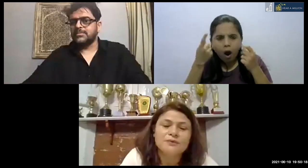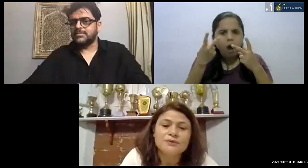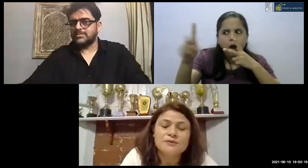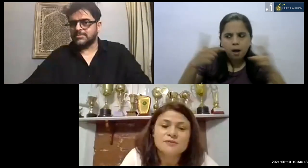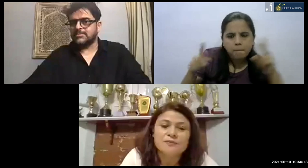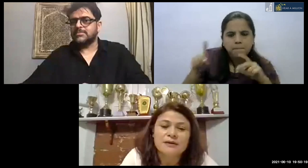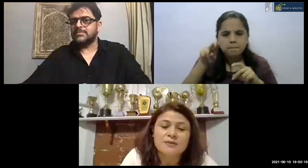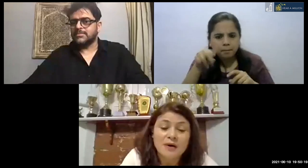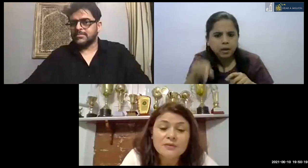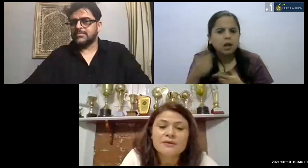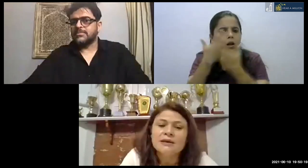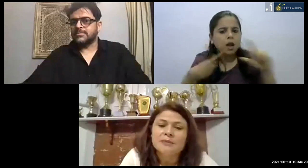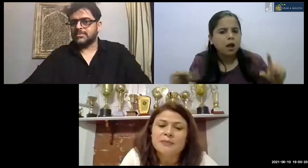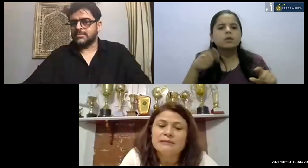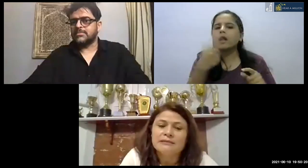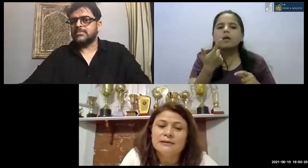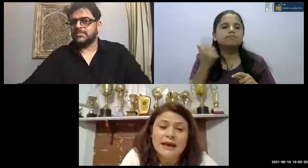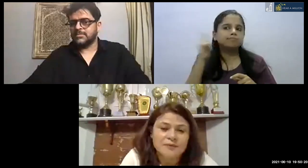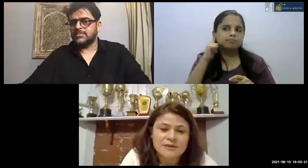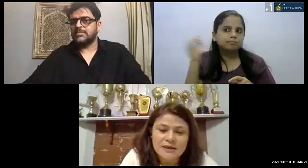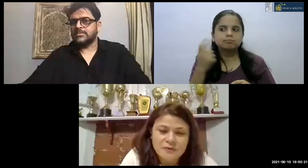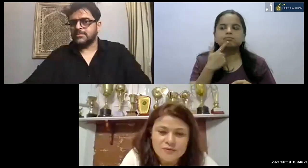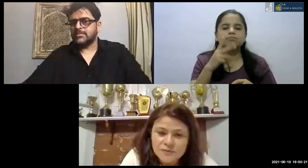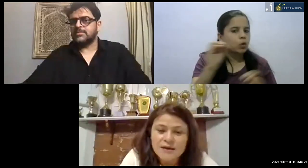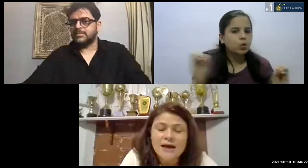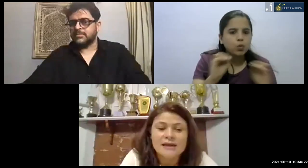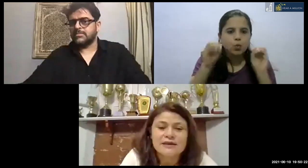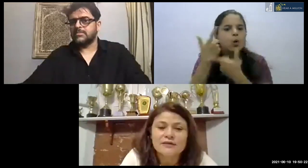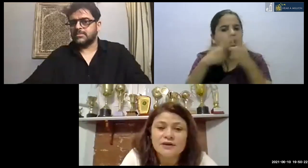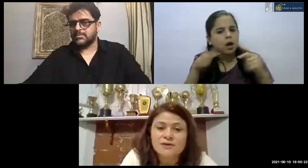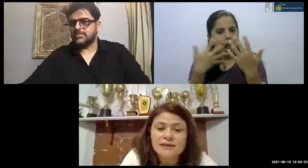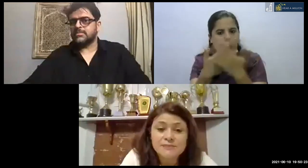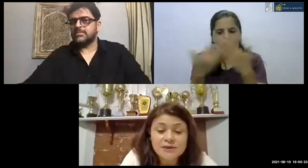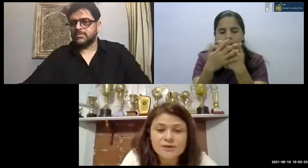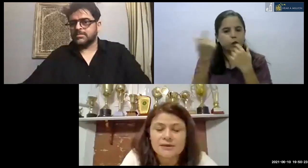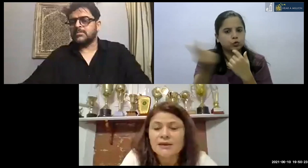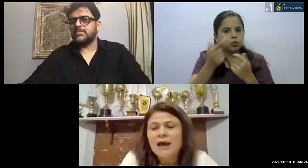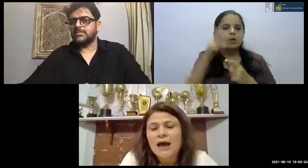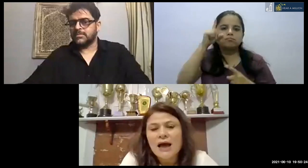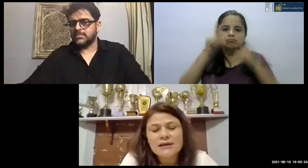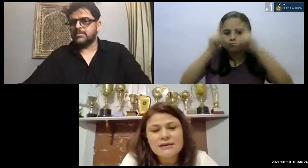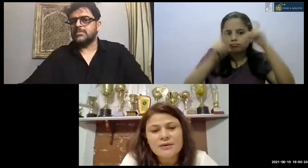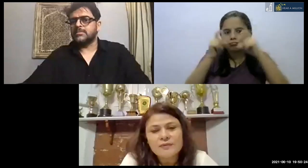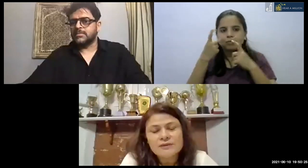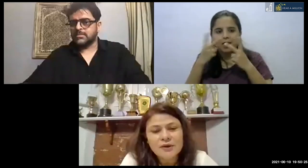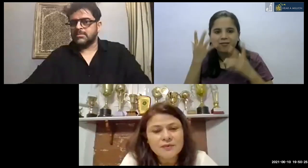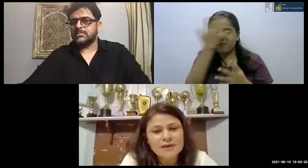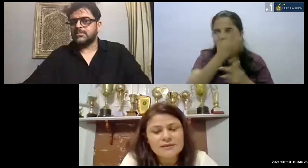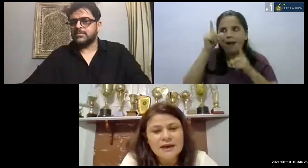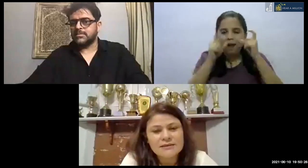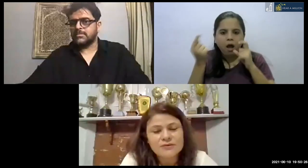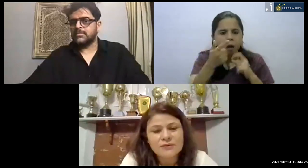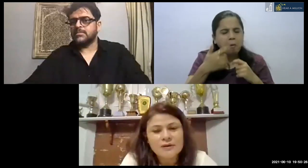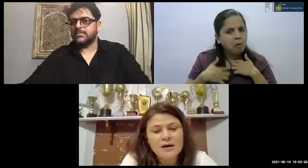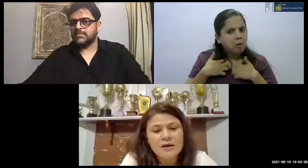that we don't use with our mouth, but a language that we use with our hands and facial expression. And I was